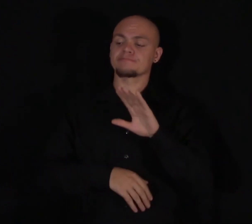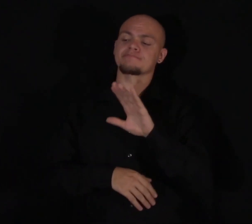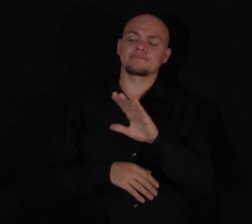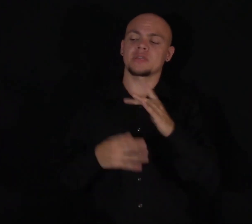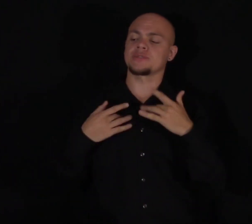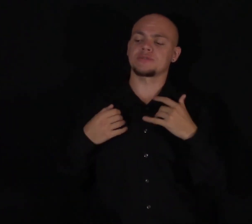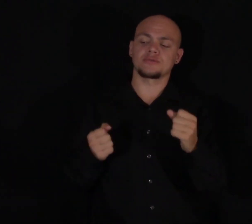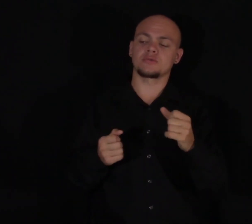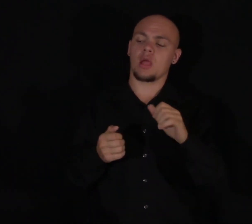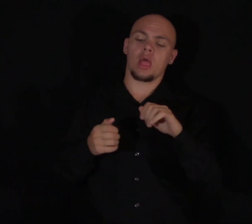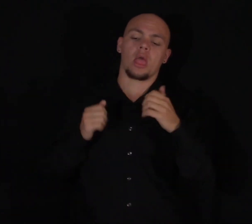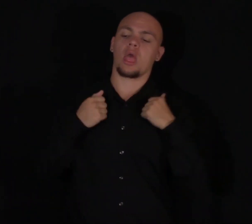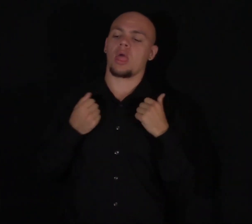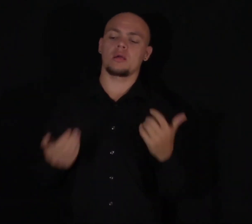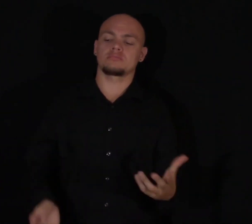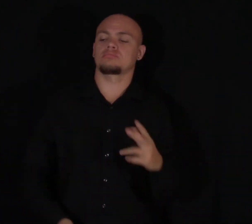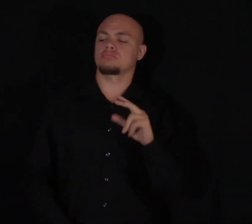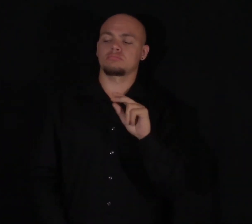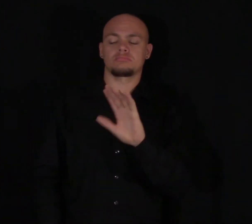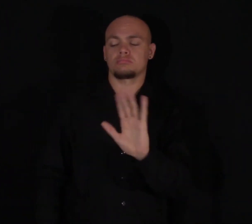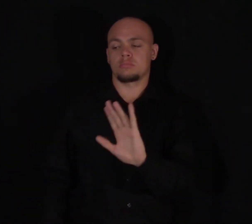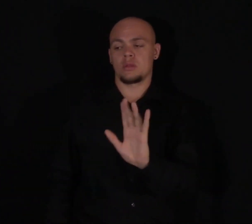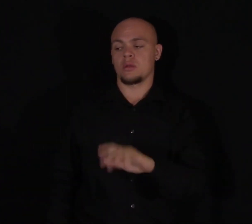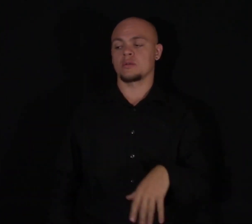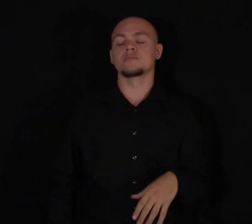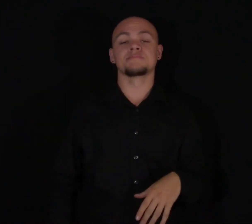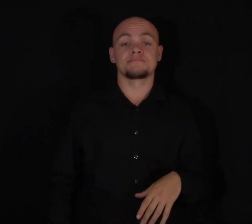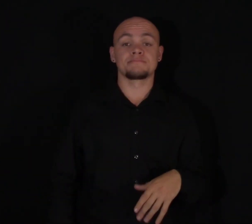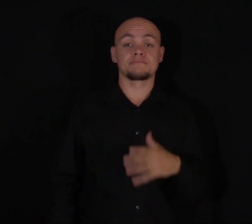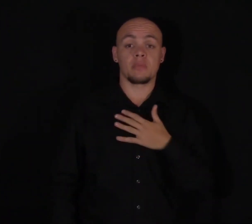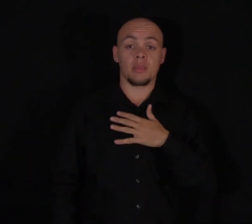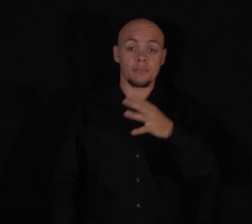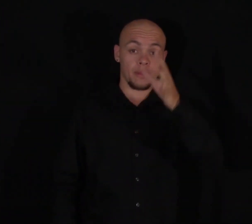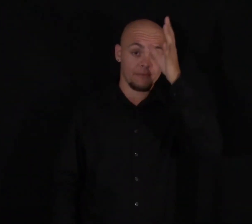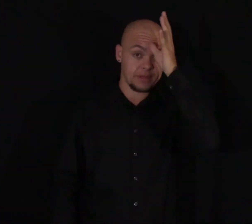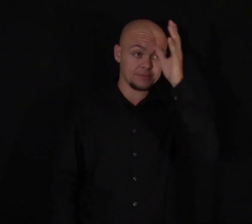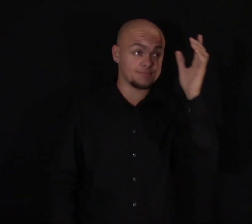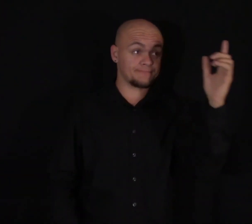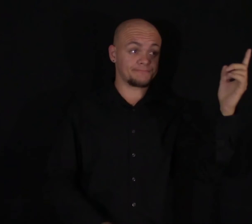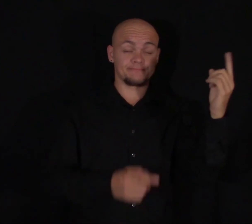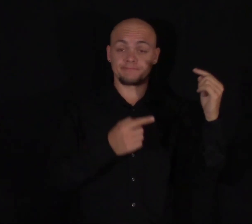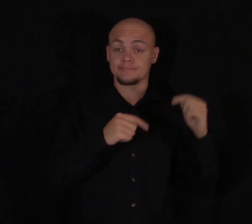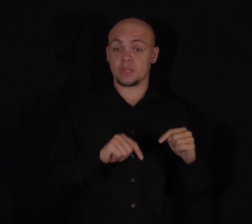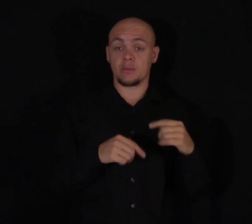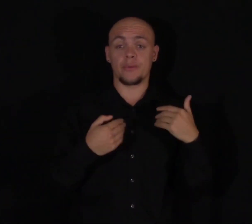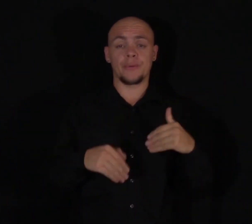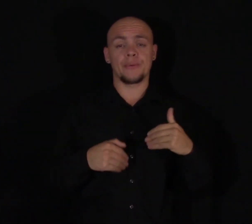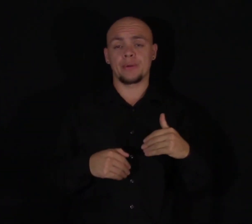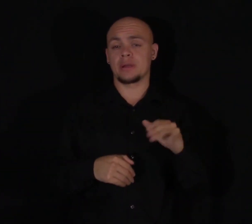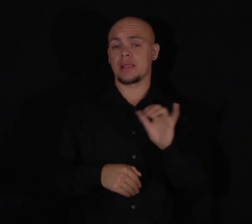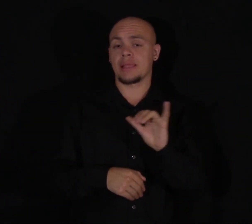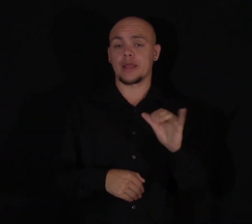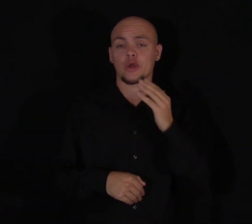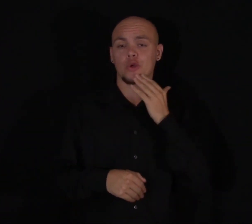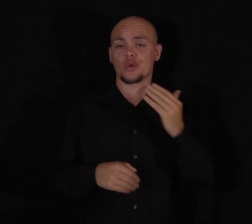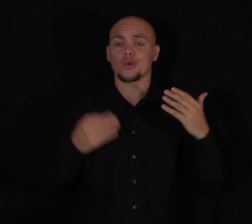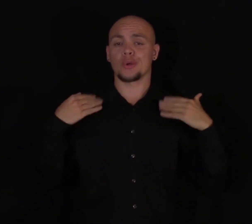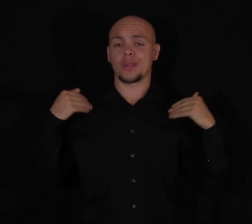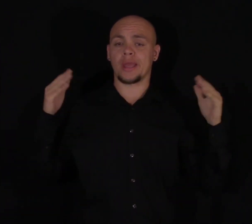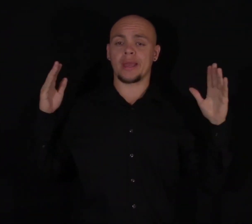exhausted by too much exertion. But the appearance of my father was to me like that of a good angel, and I gradually